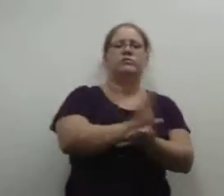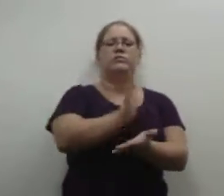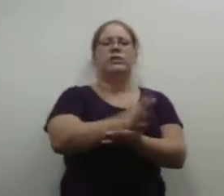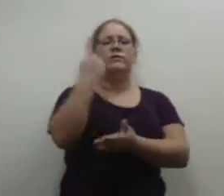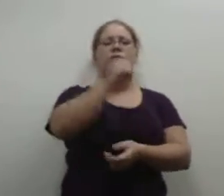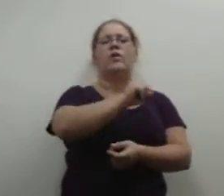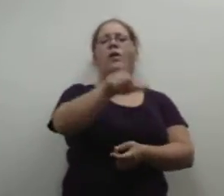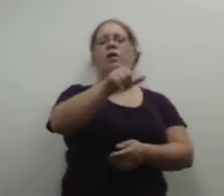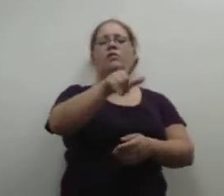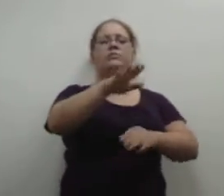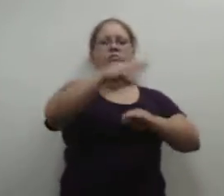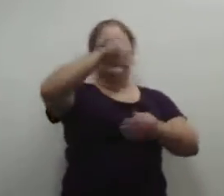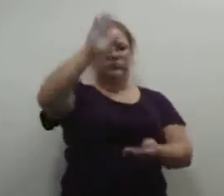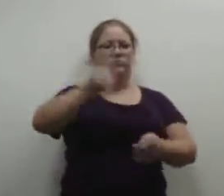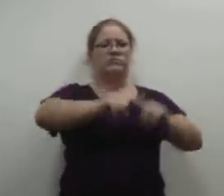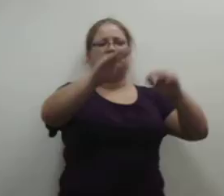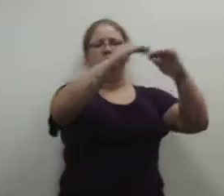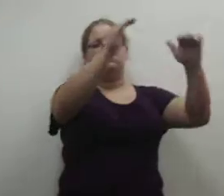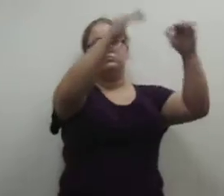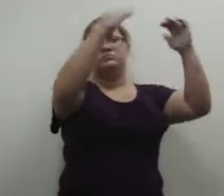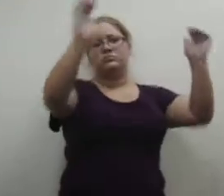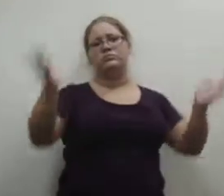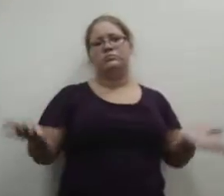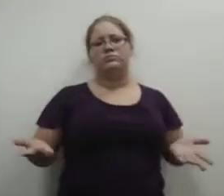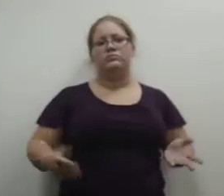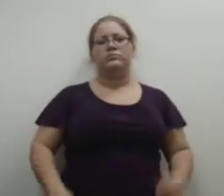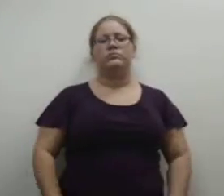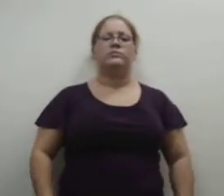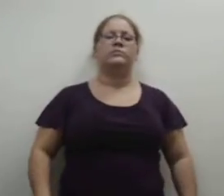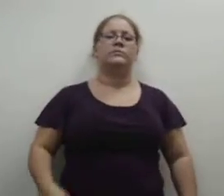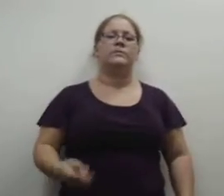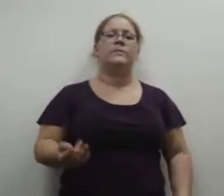to add some content to what would otherwise be sort of vacuous English courses.